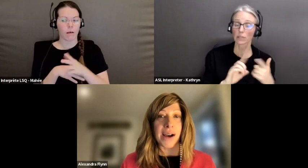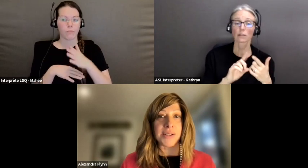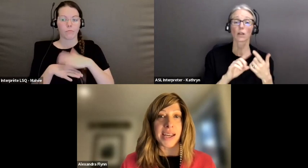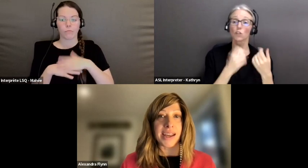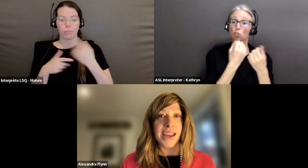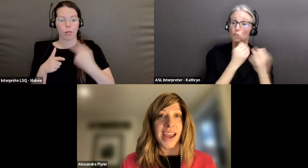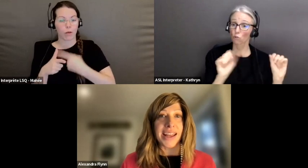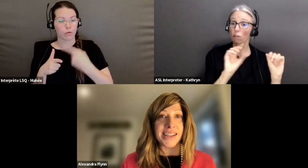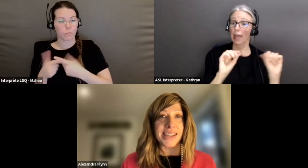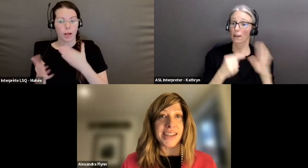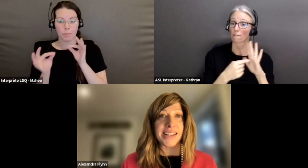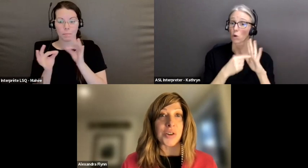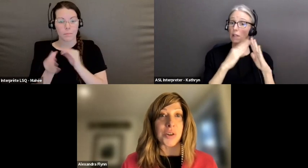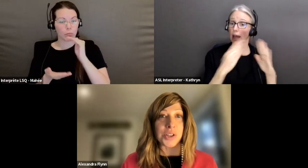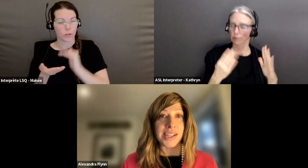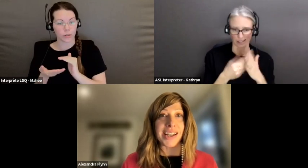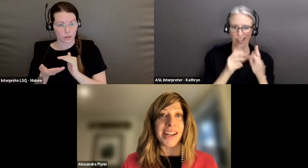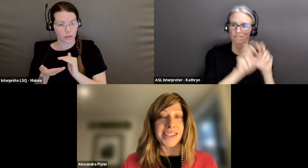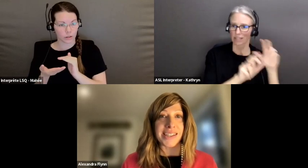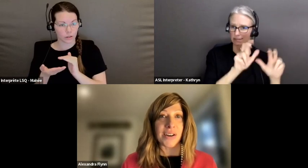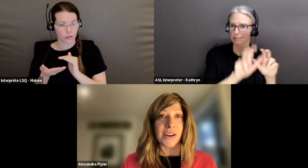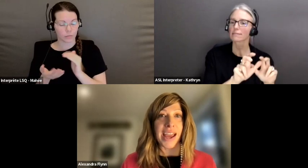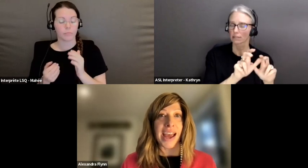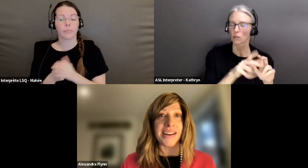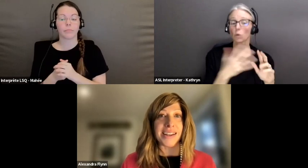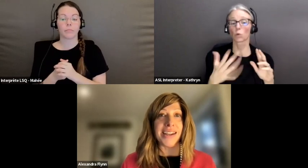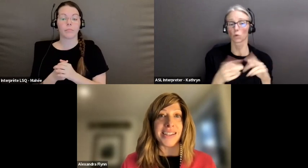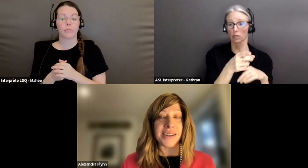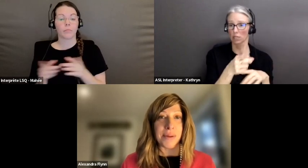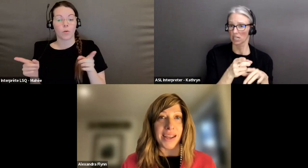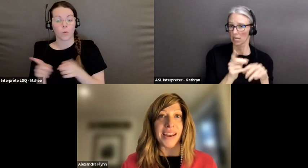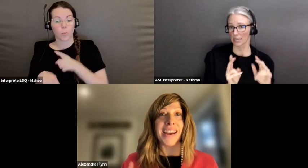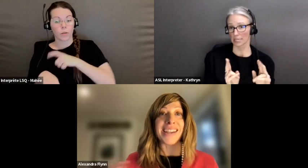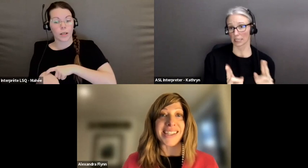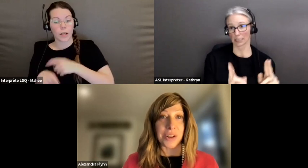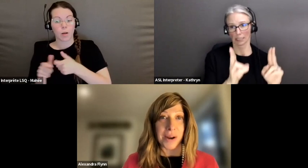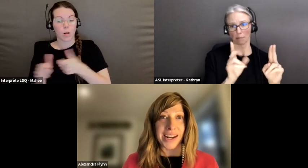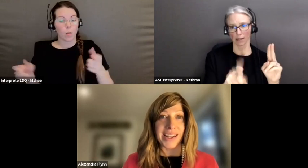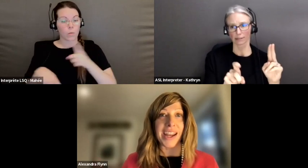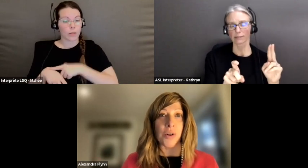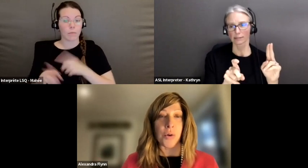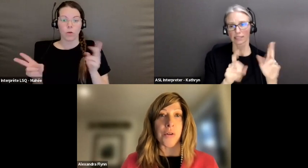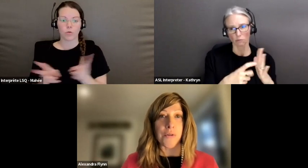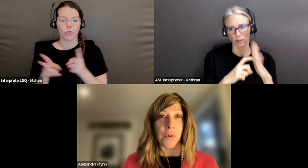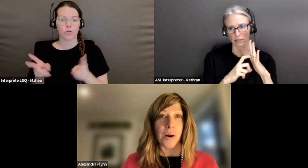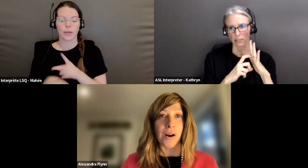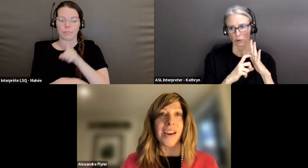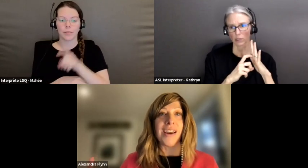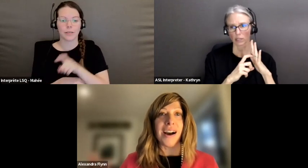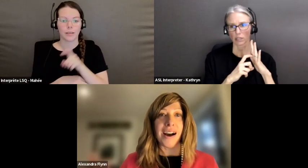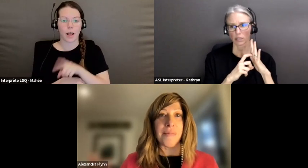affordable housing. And this is urgent and necessary and needs to be accelerated in order